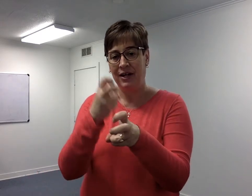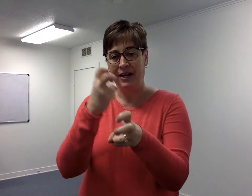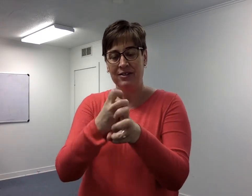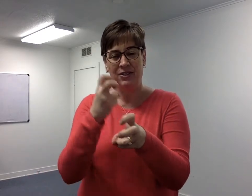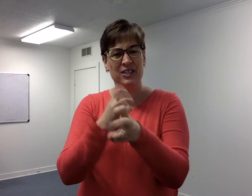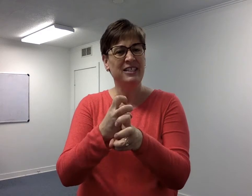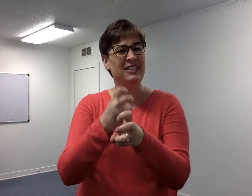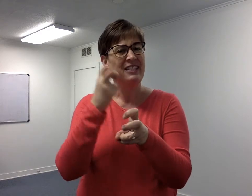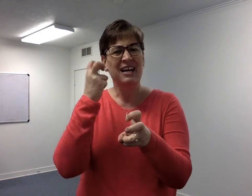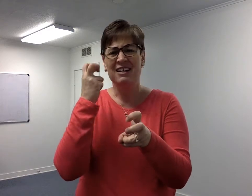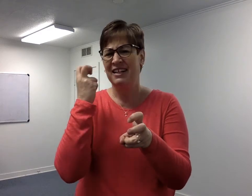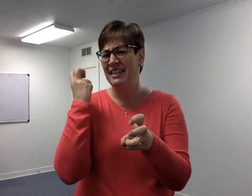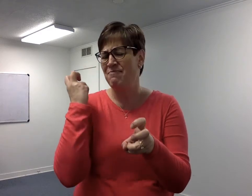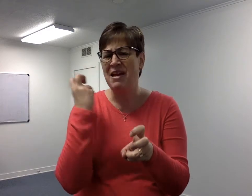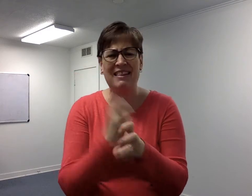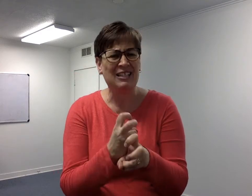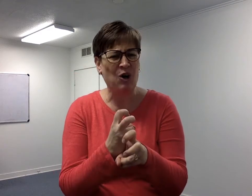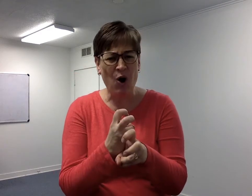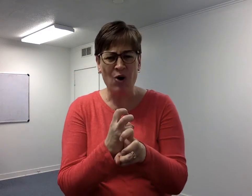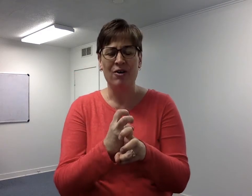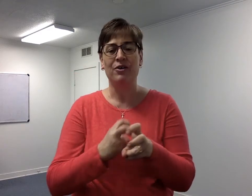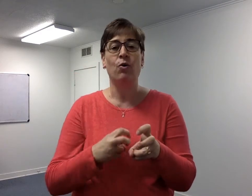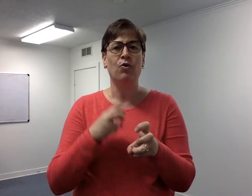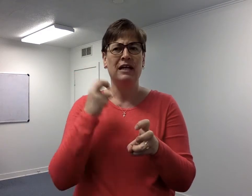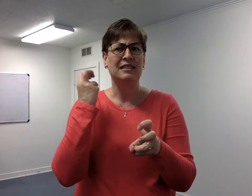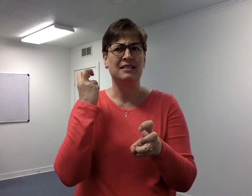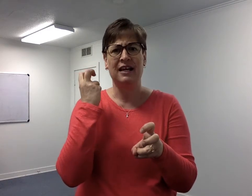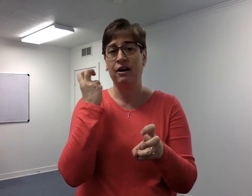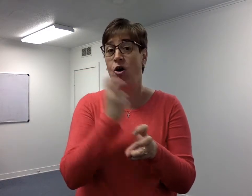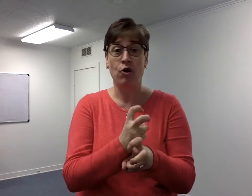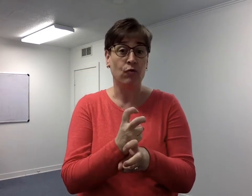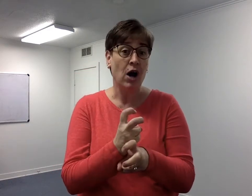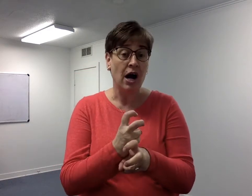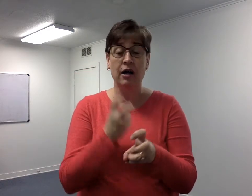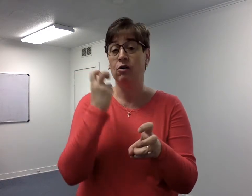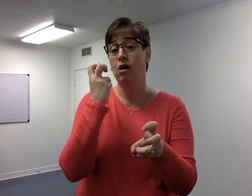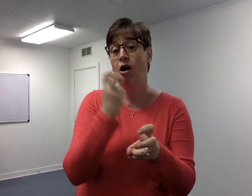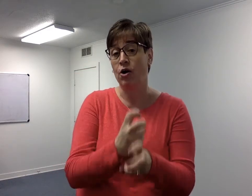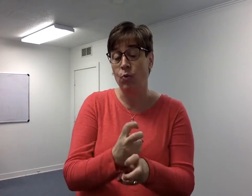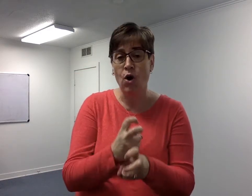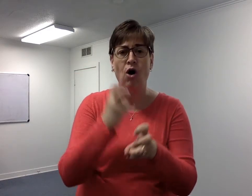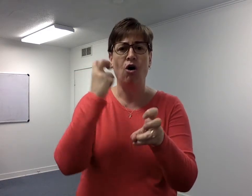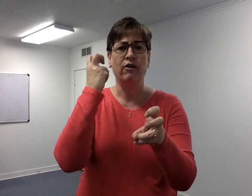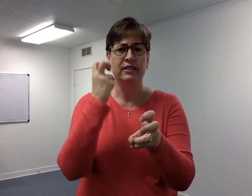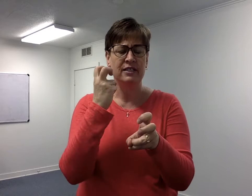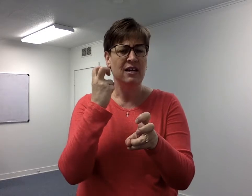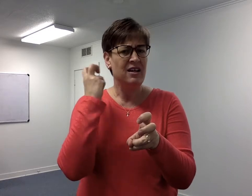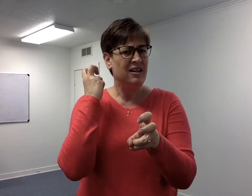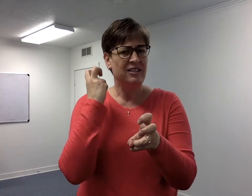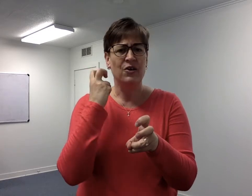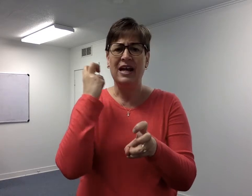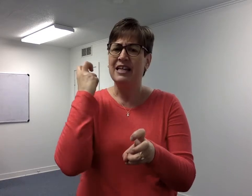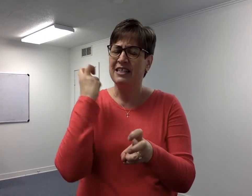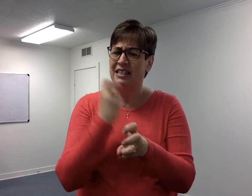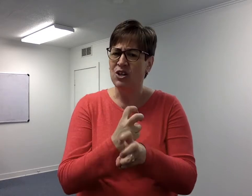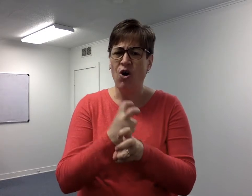Okay, so this is like, man, that's hard, or that's like a hard rock or a hard wall. So anything that's